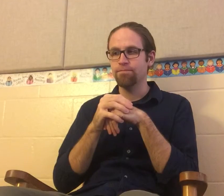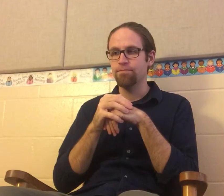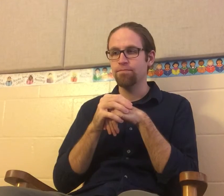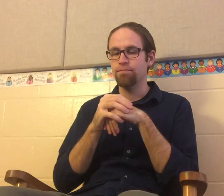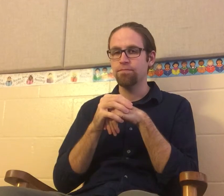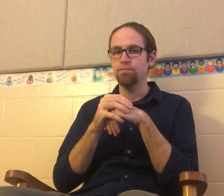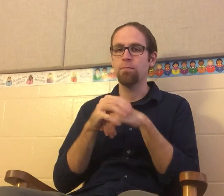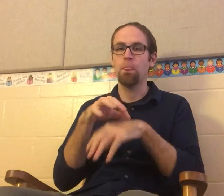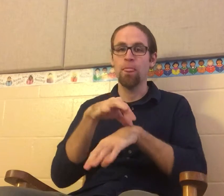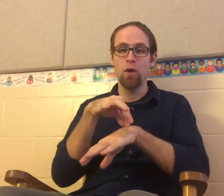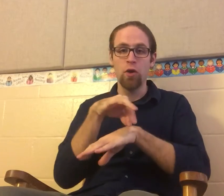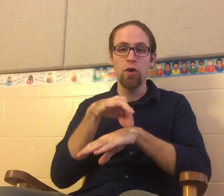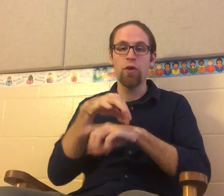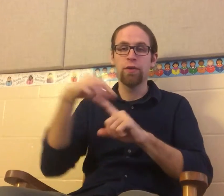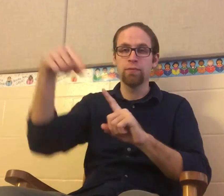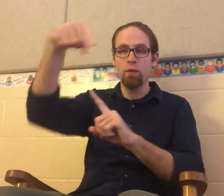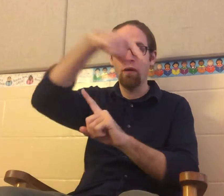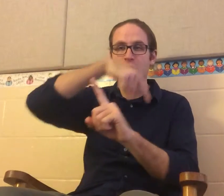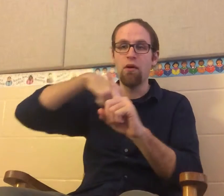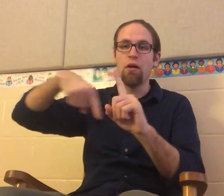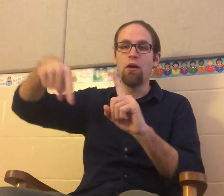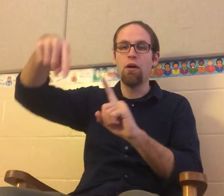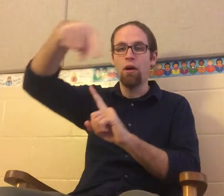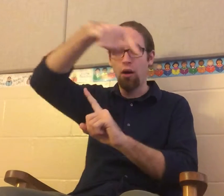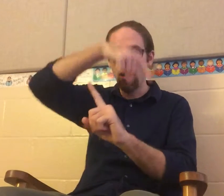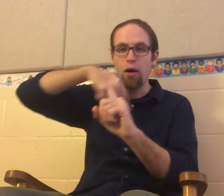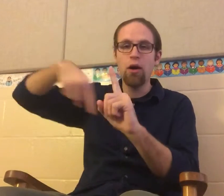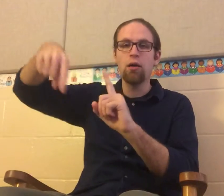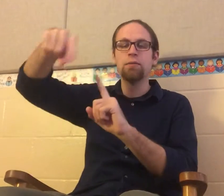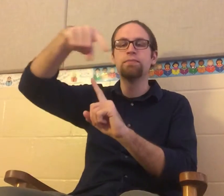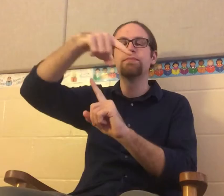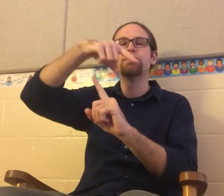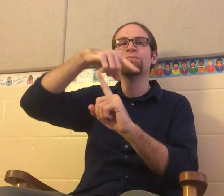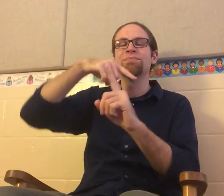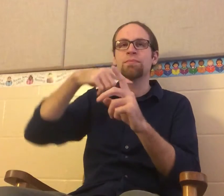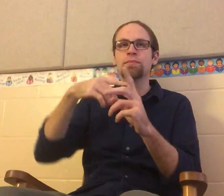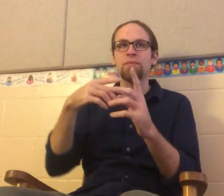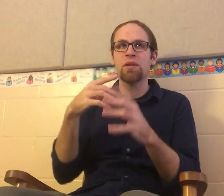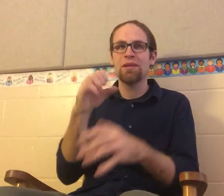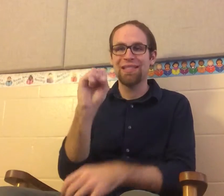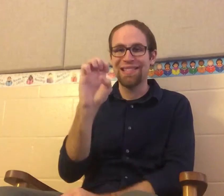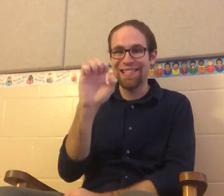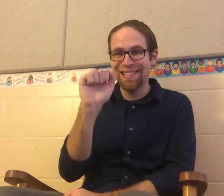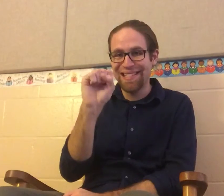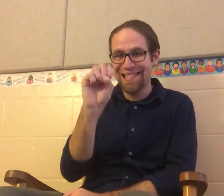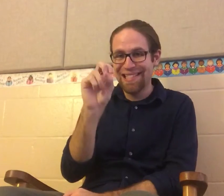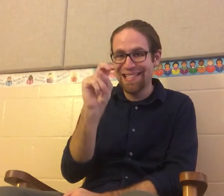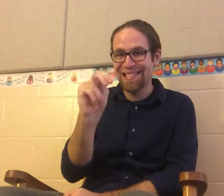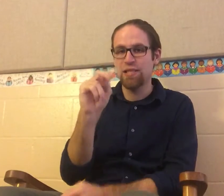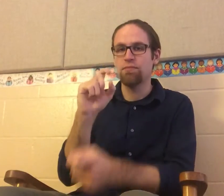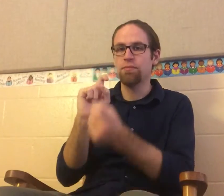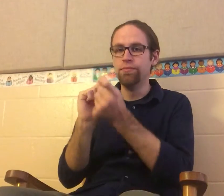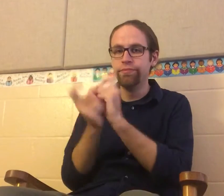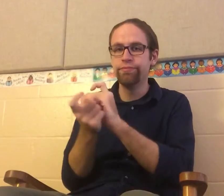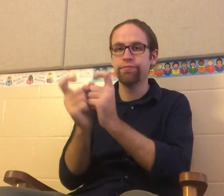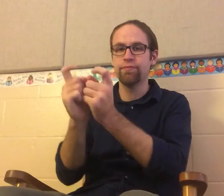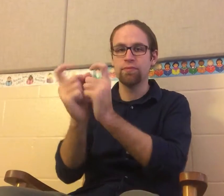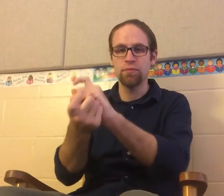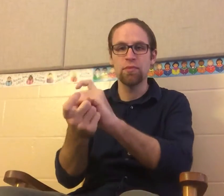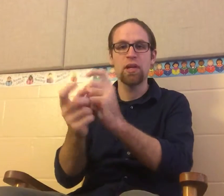As Earth revolves around the sun, the seasons begin to change depending on which hemisphere is tilted